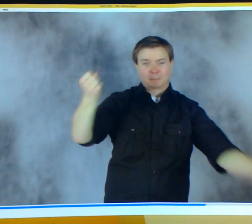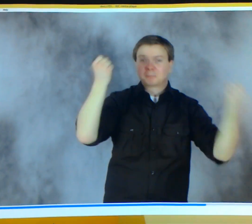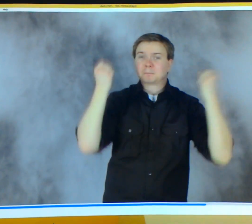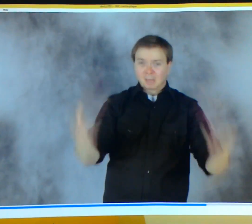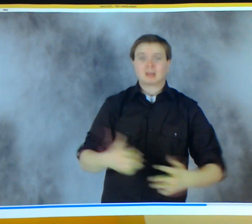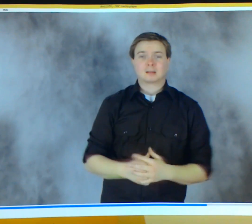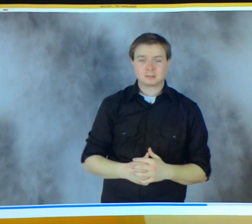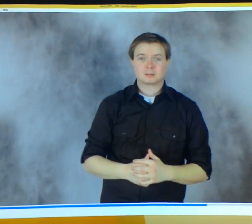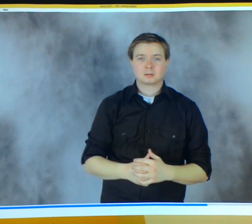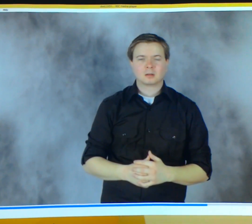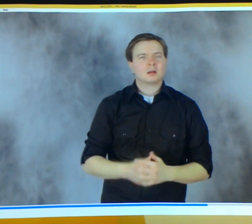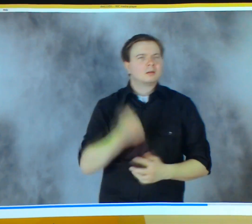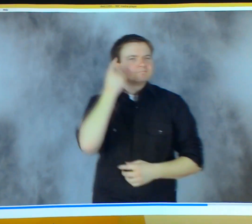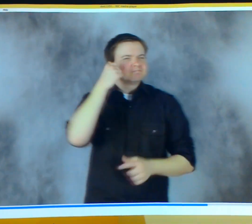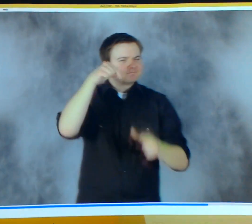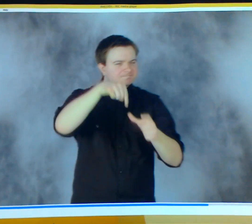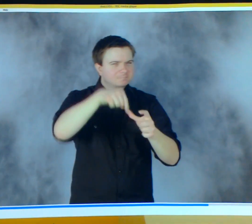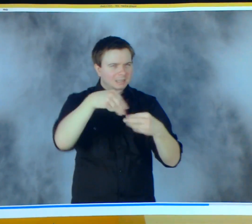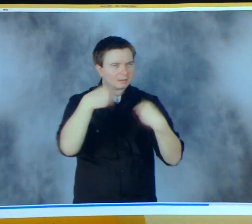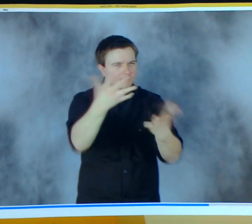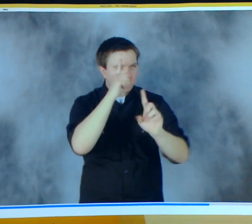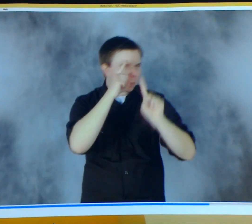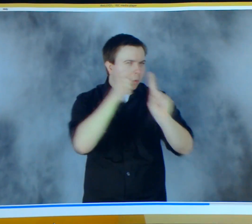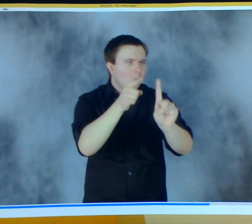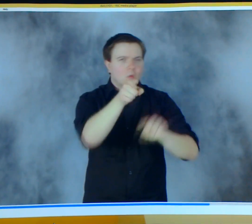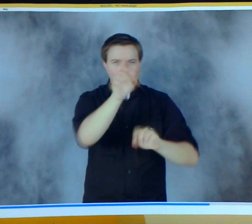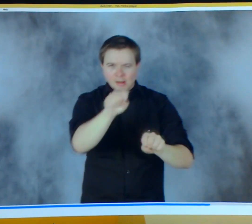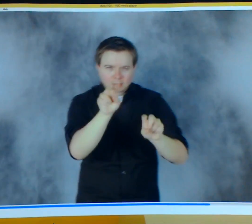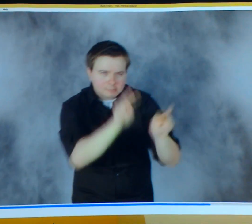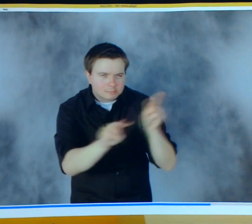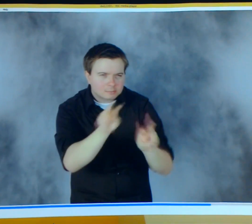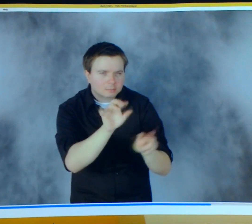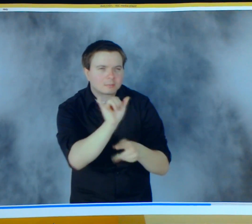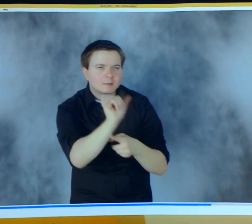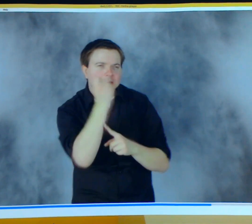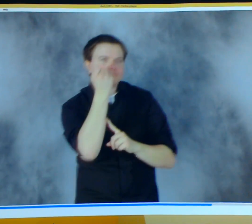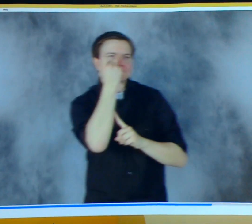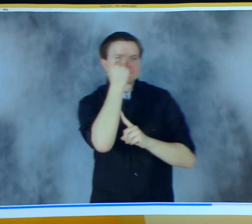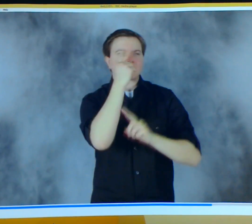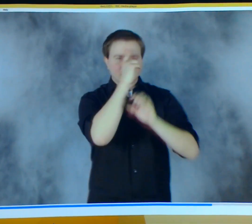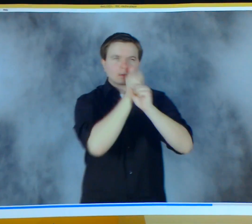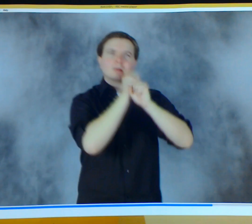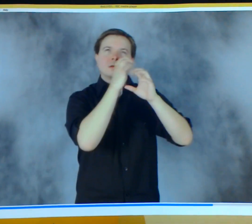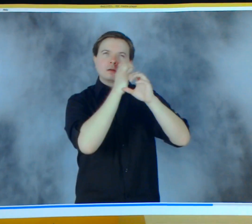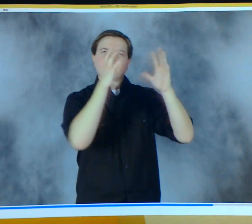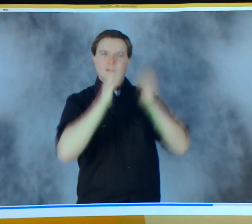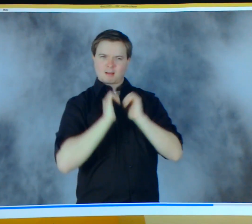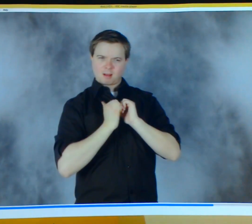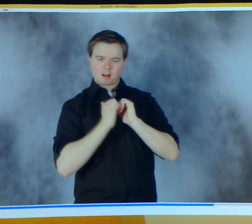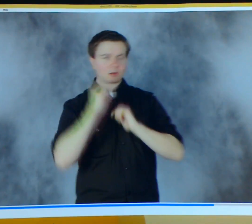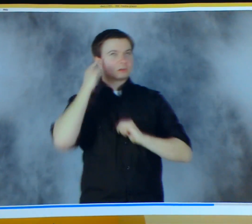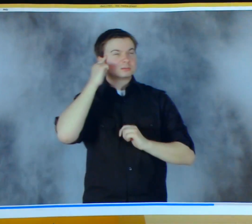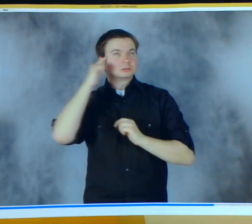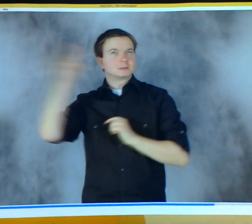are so many examples that we could have provided. But this resource's goal is really just to give you a better understanding of